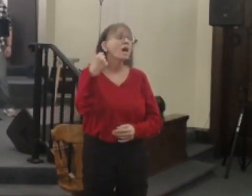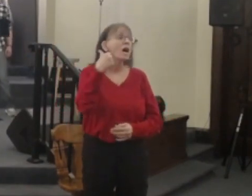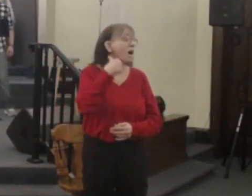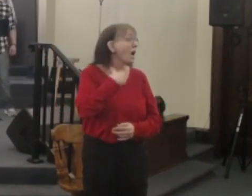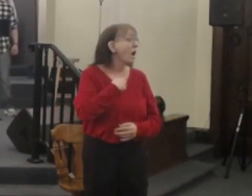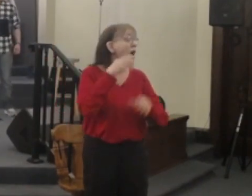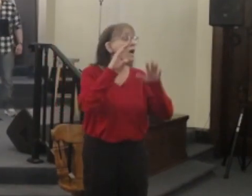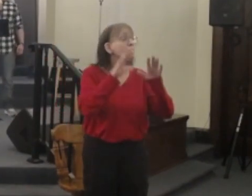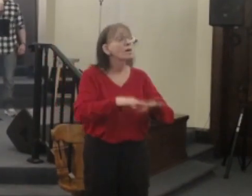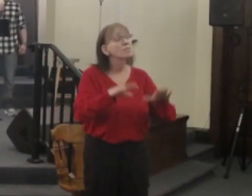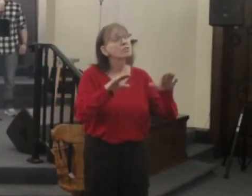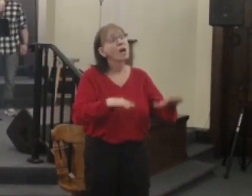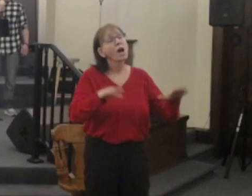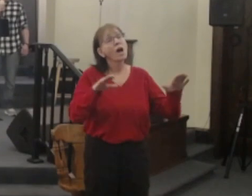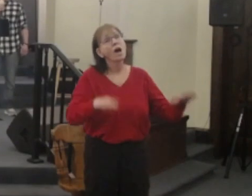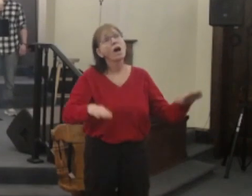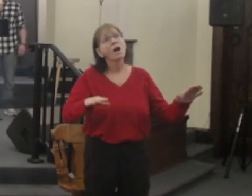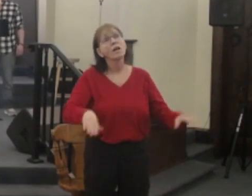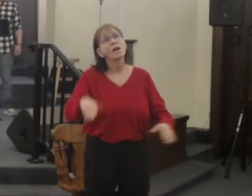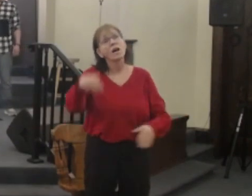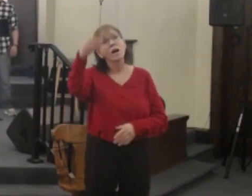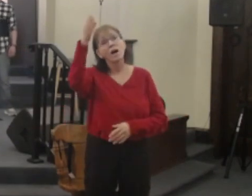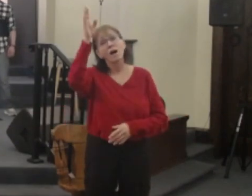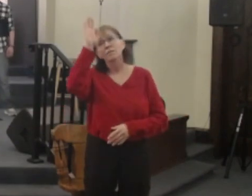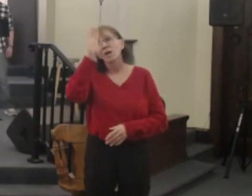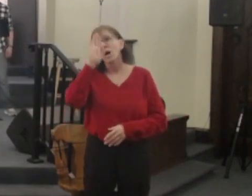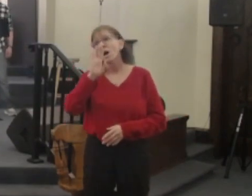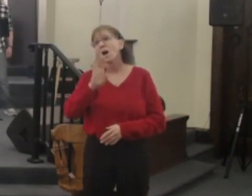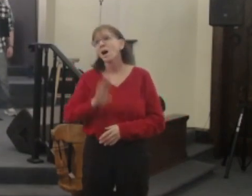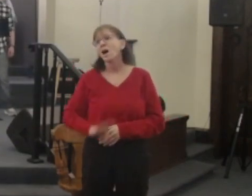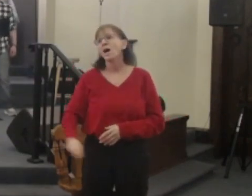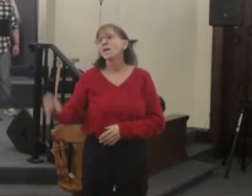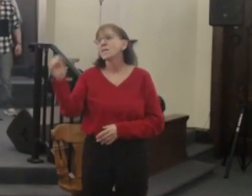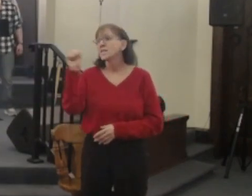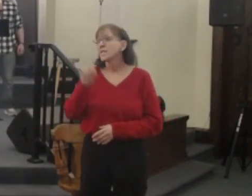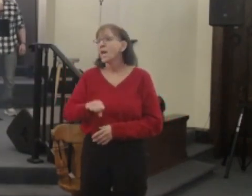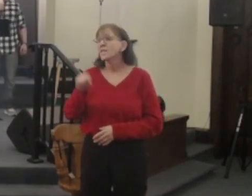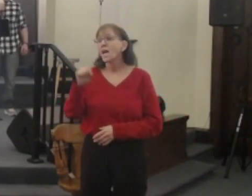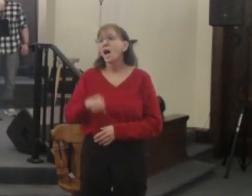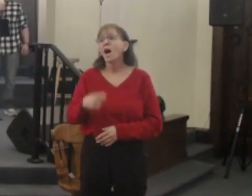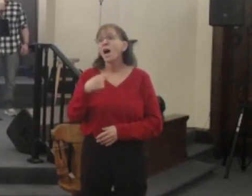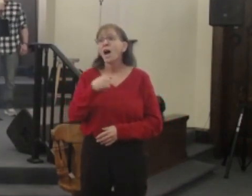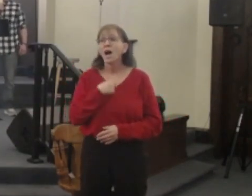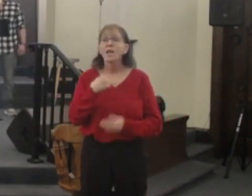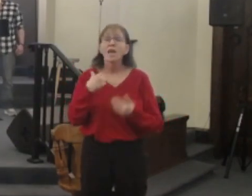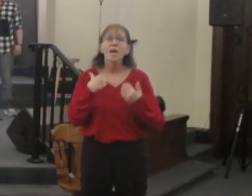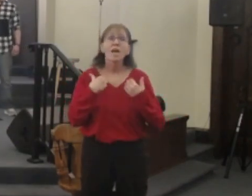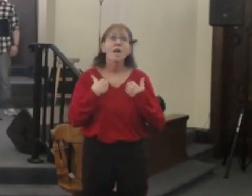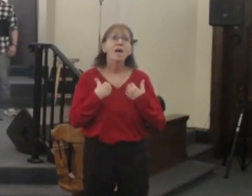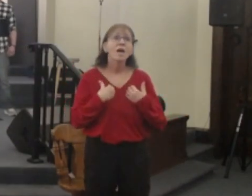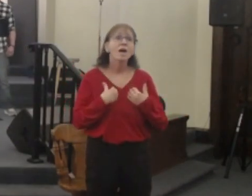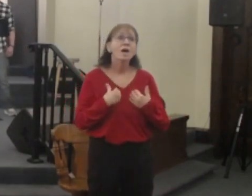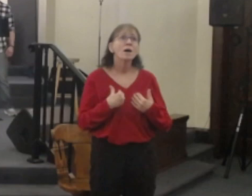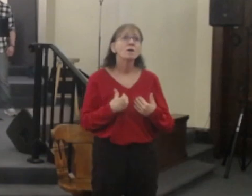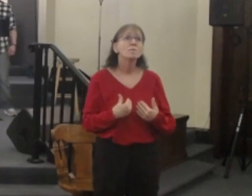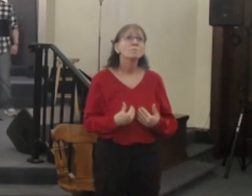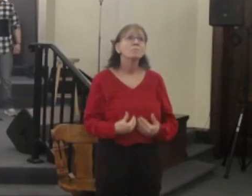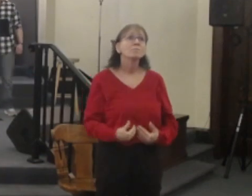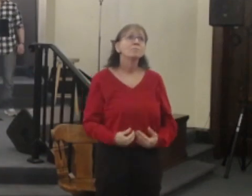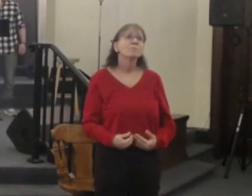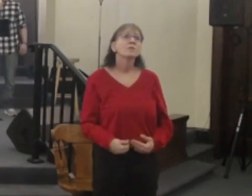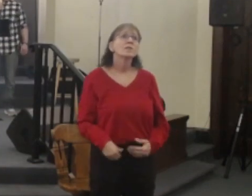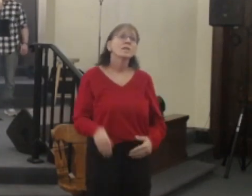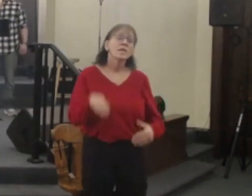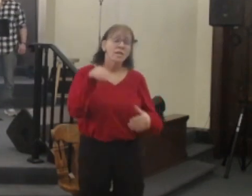indeed. I'm a child of God. Yes, I